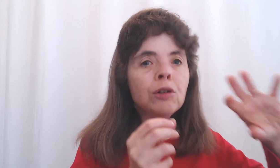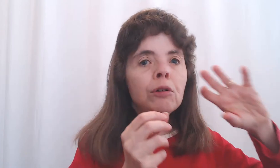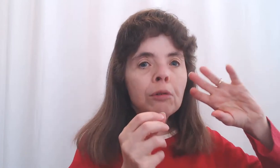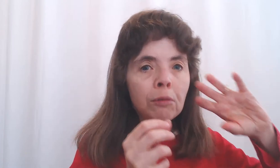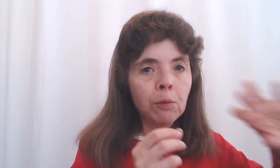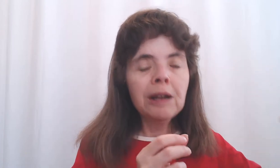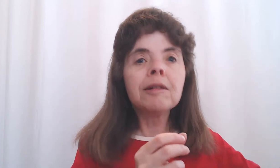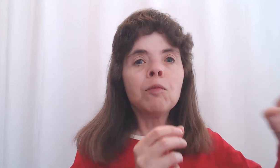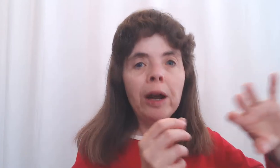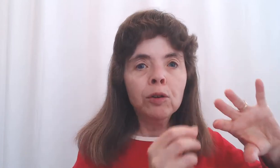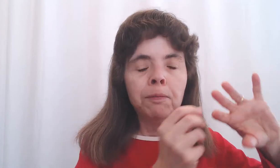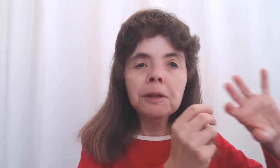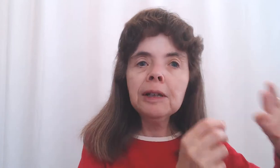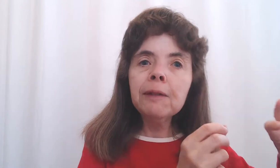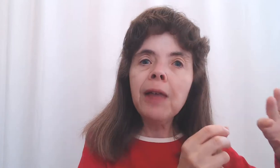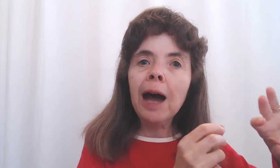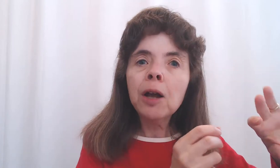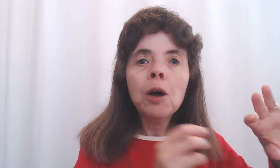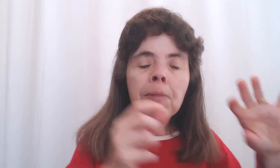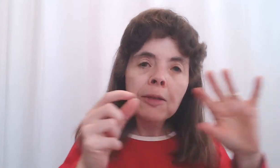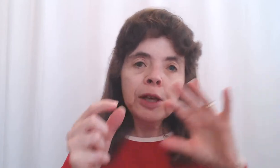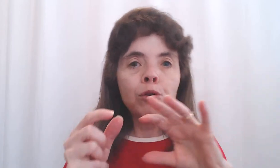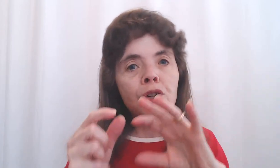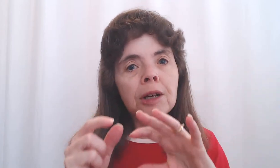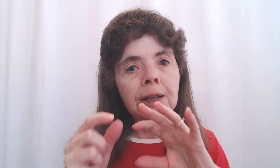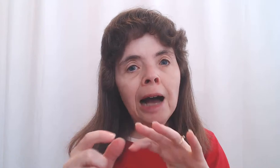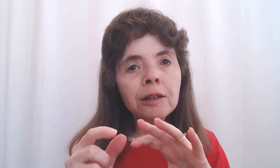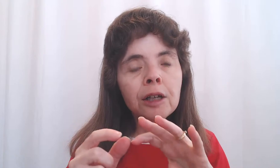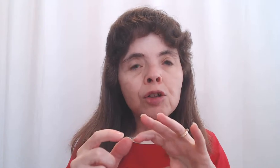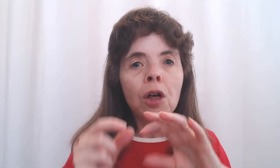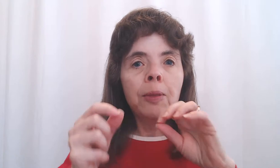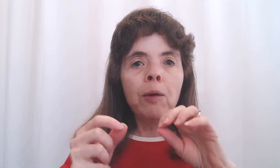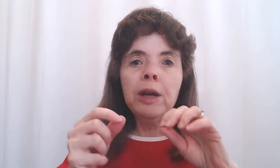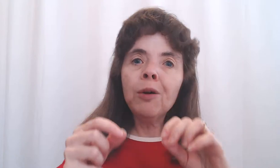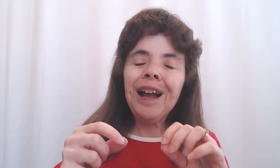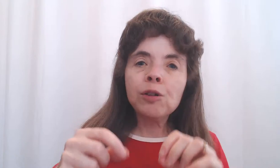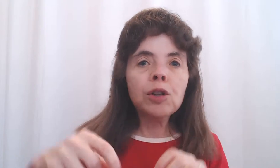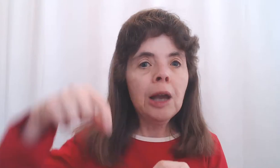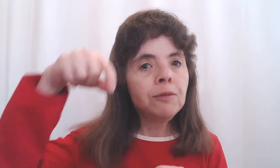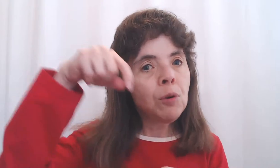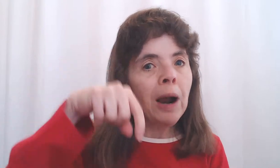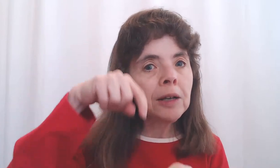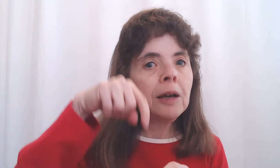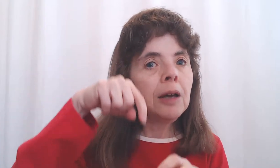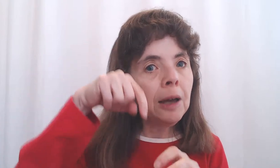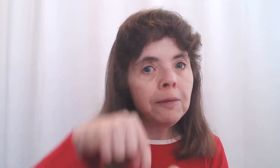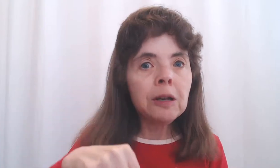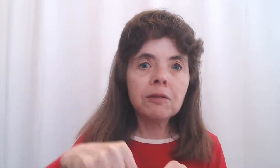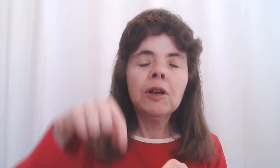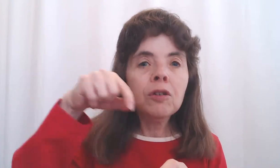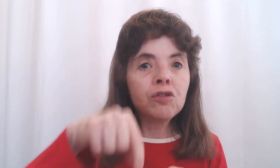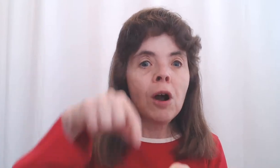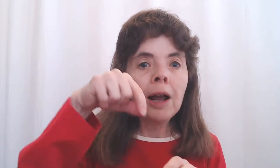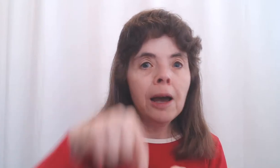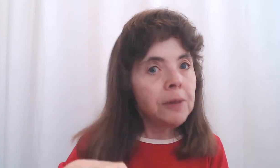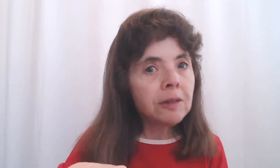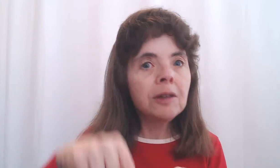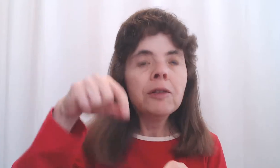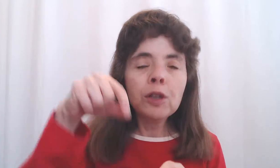reason why you believe that, but I think you should acknowledge that we don't actually have direct evidence, strong evidence, that